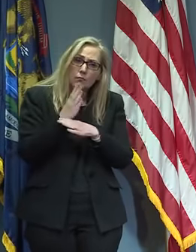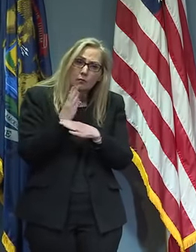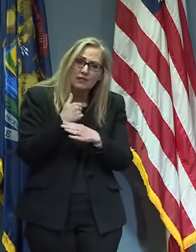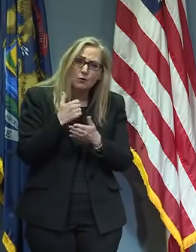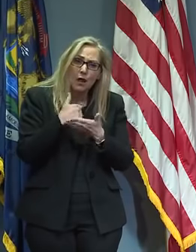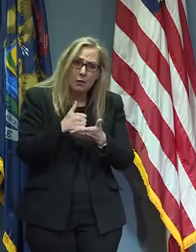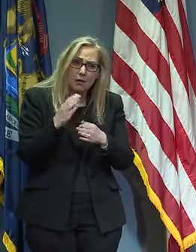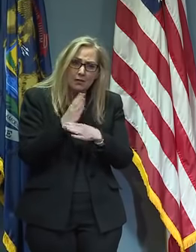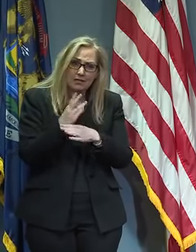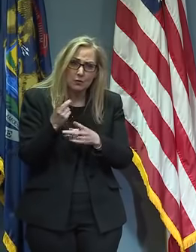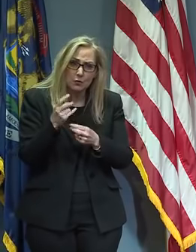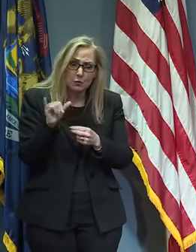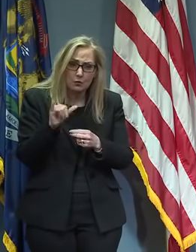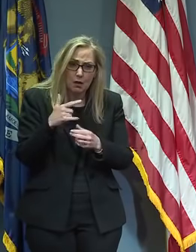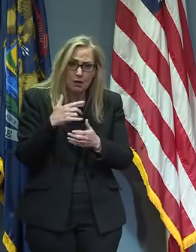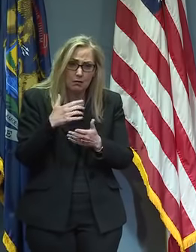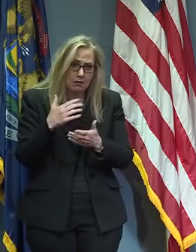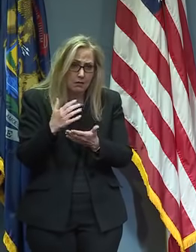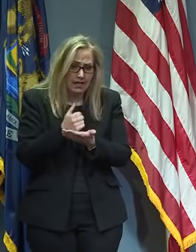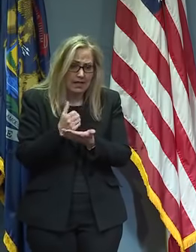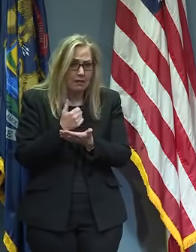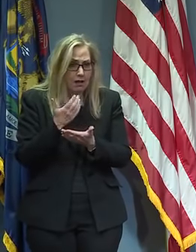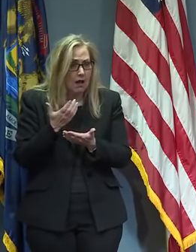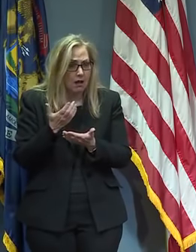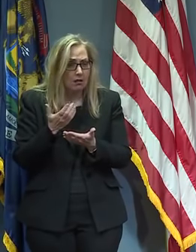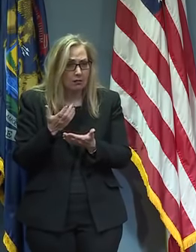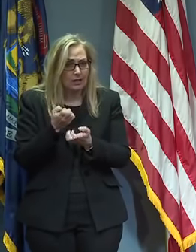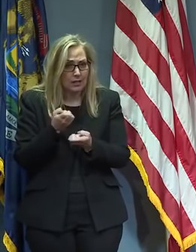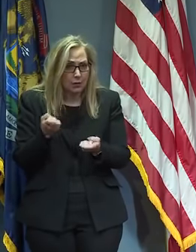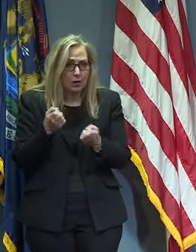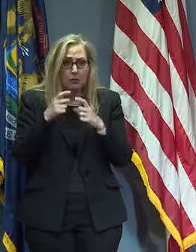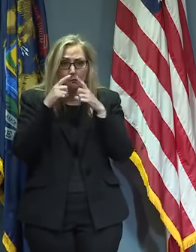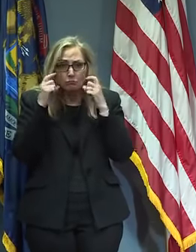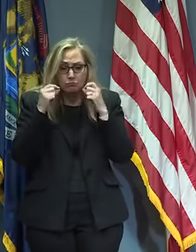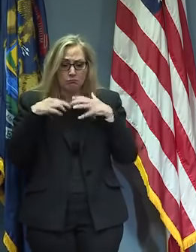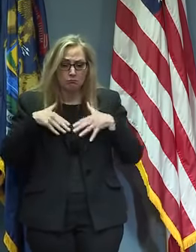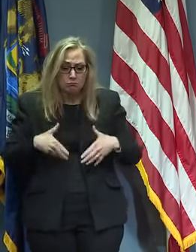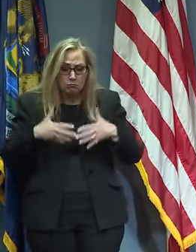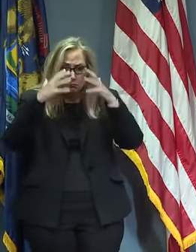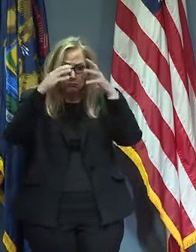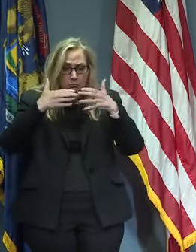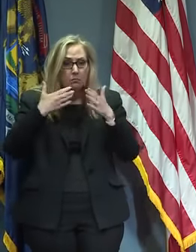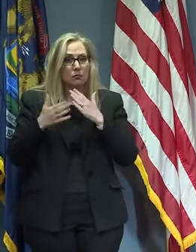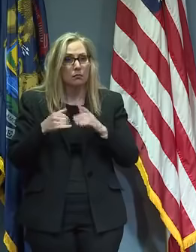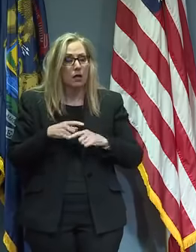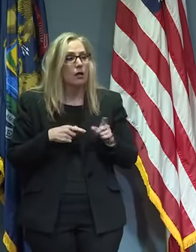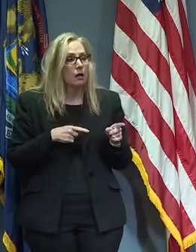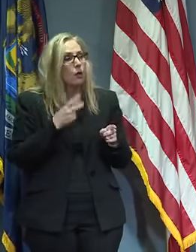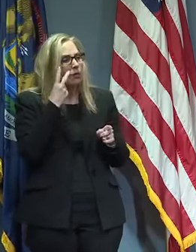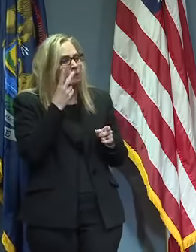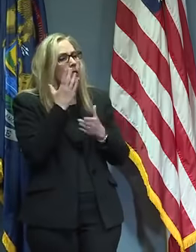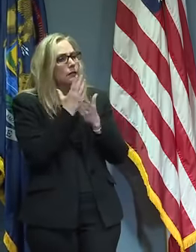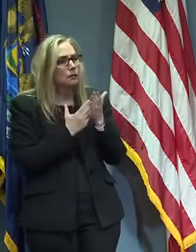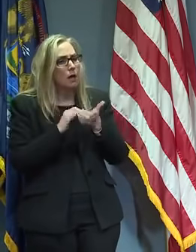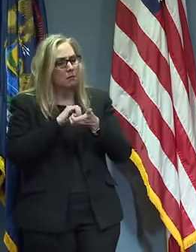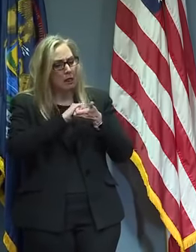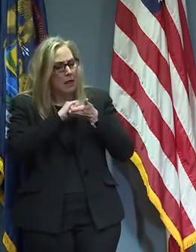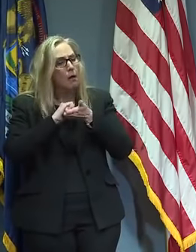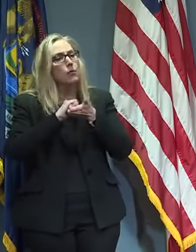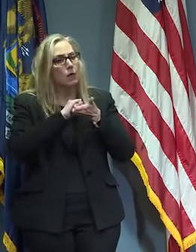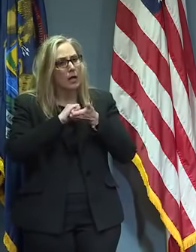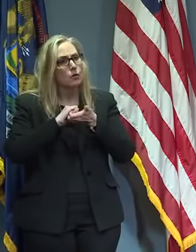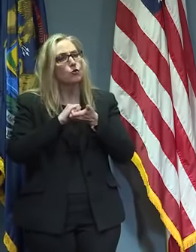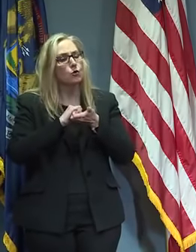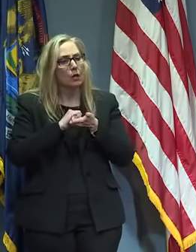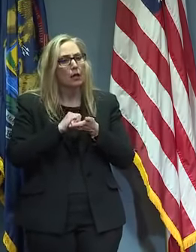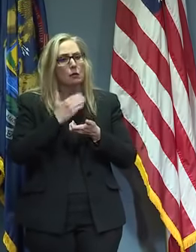to be so I'm going to ask Jerry to come well? up. I think that there's some really kind of, in this moment, we're seeing some innovation, we're seeing some collaboration, and